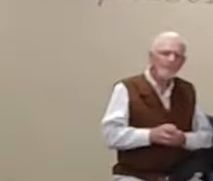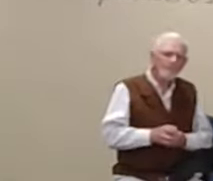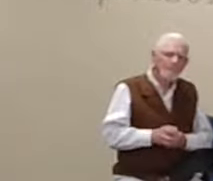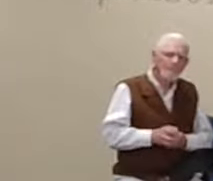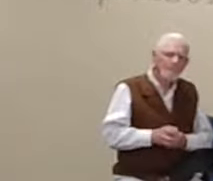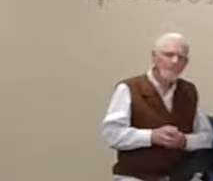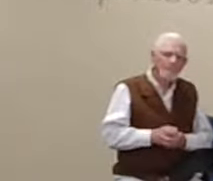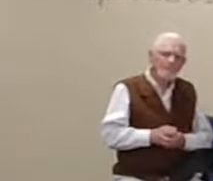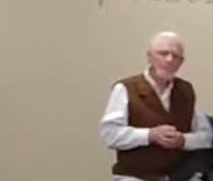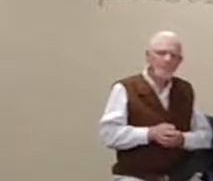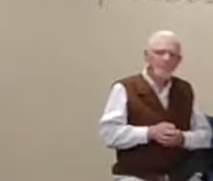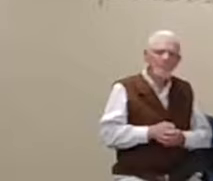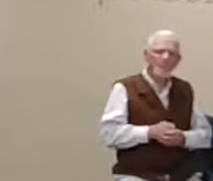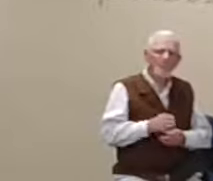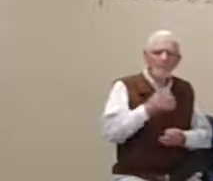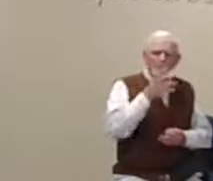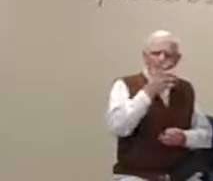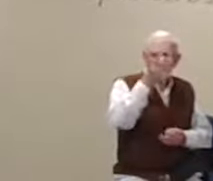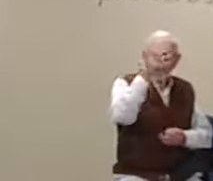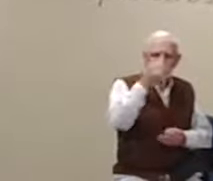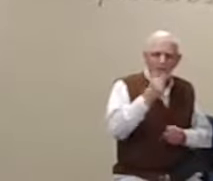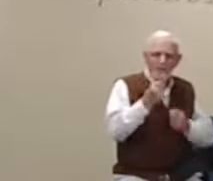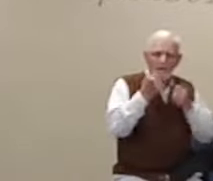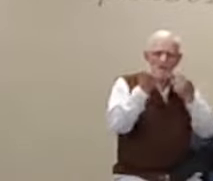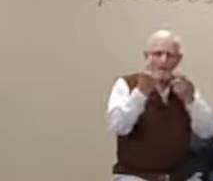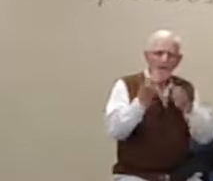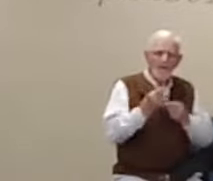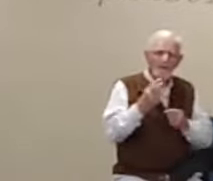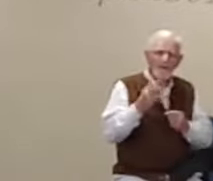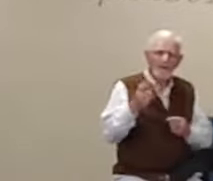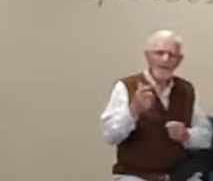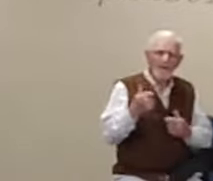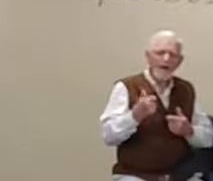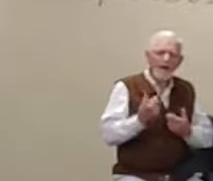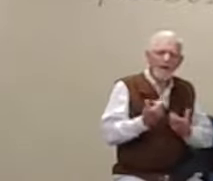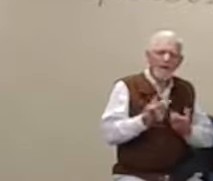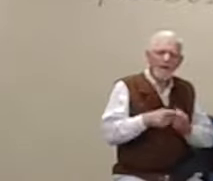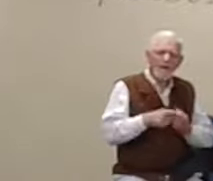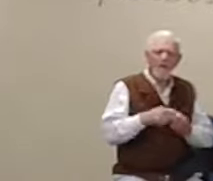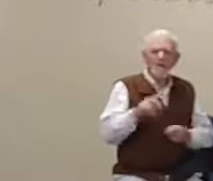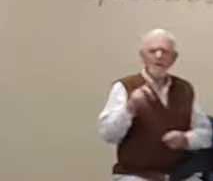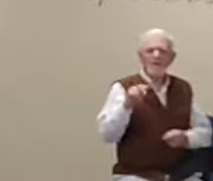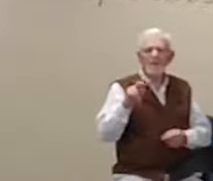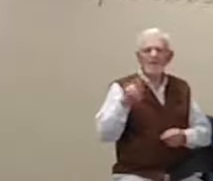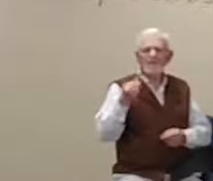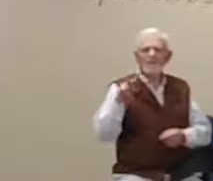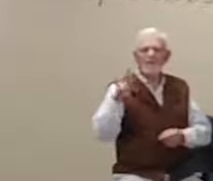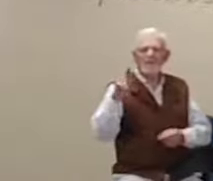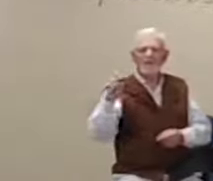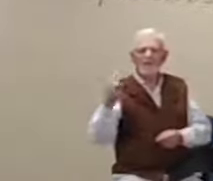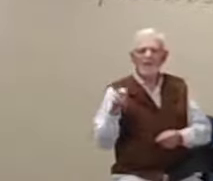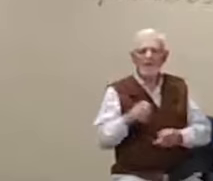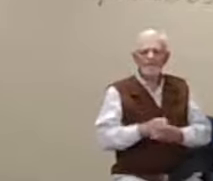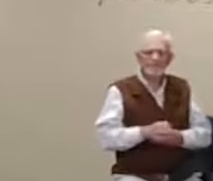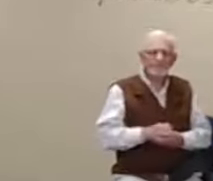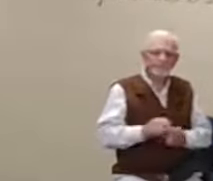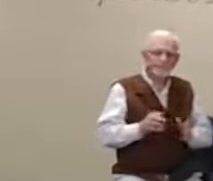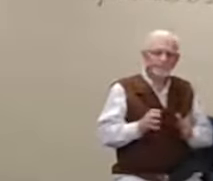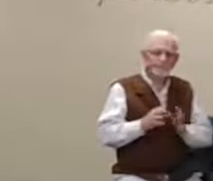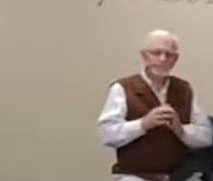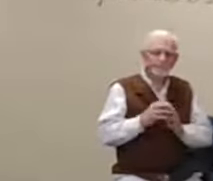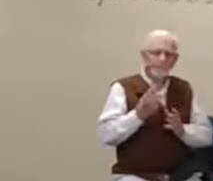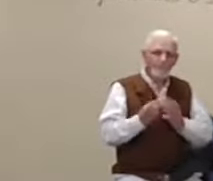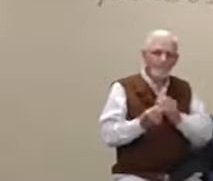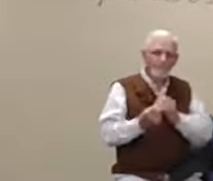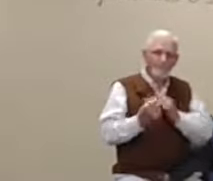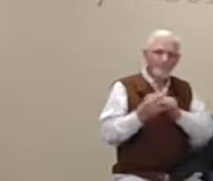you know, Mom and Dad probably don't understand real well about how to nurture. Amen? There needs to be both